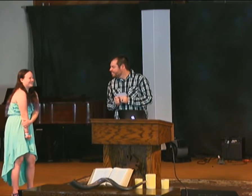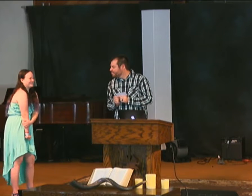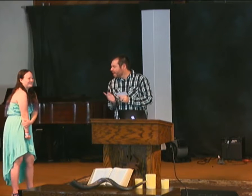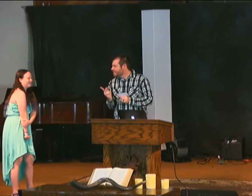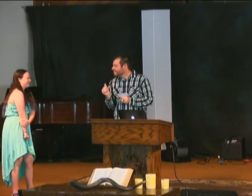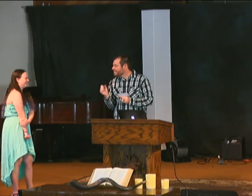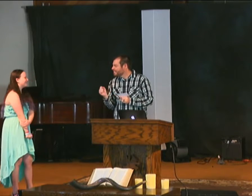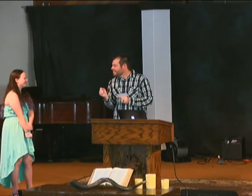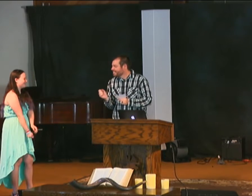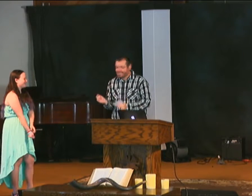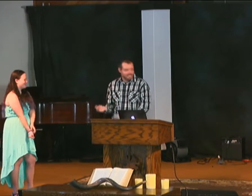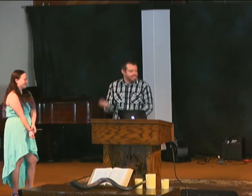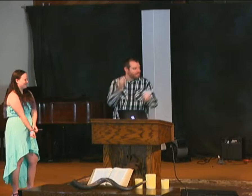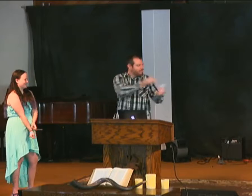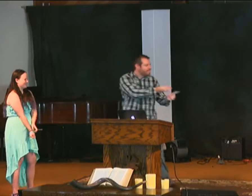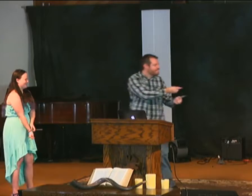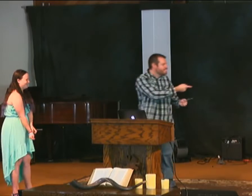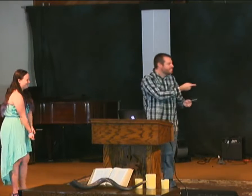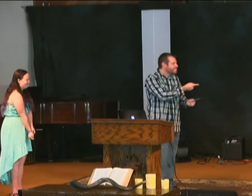Yes.